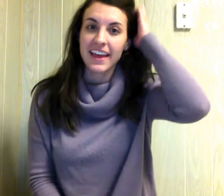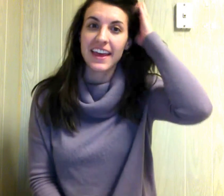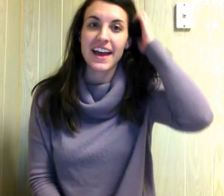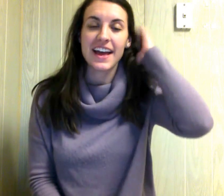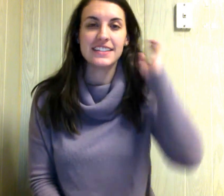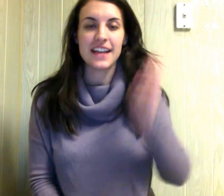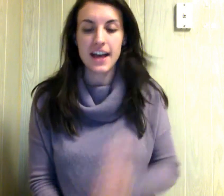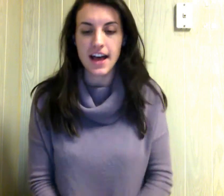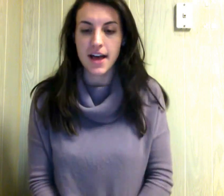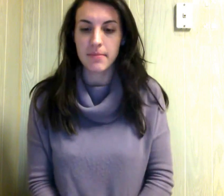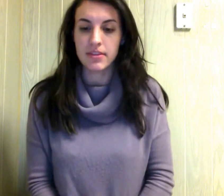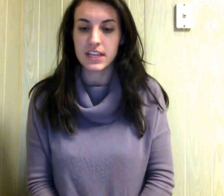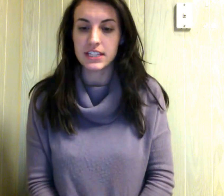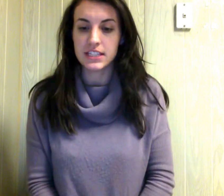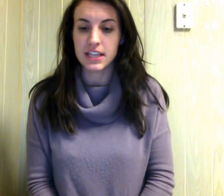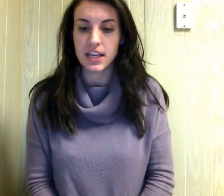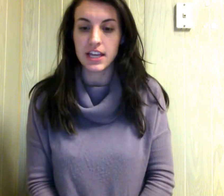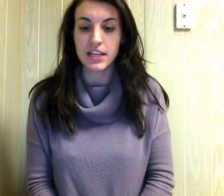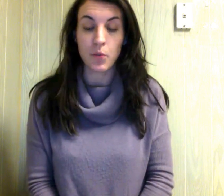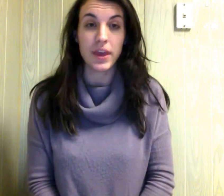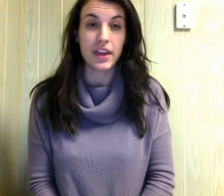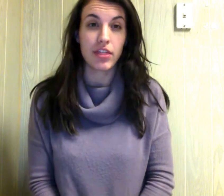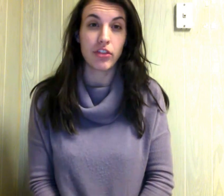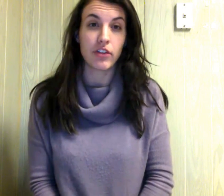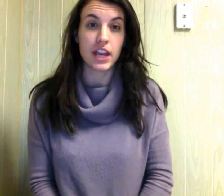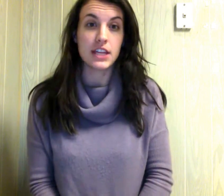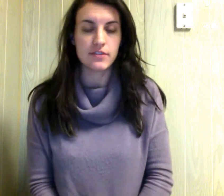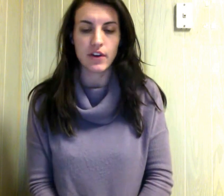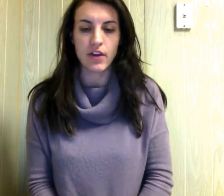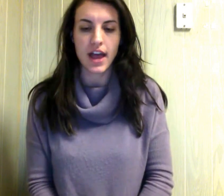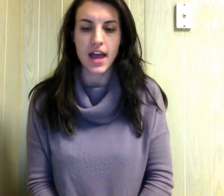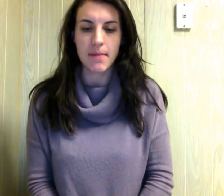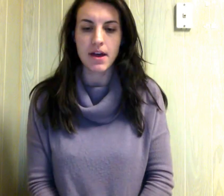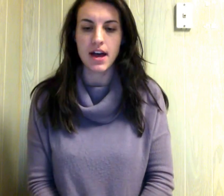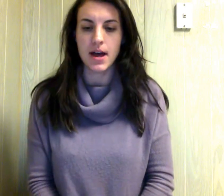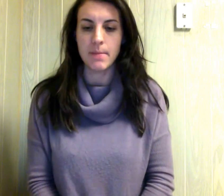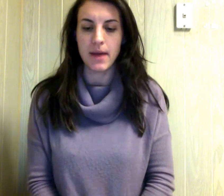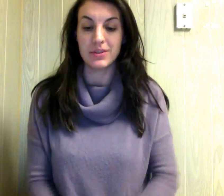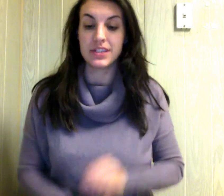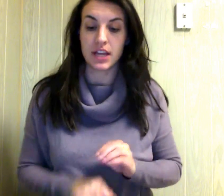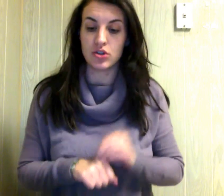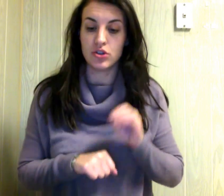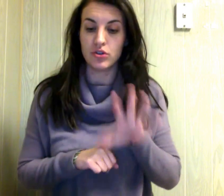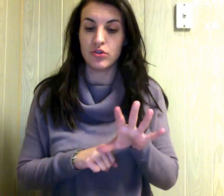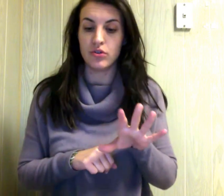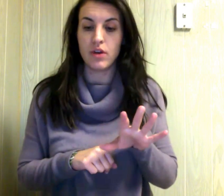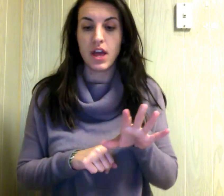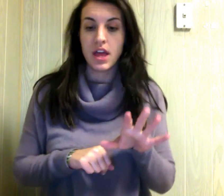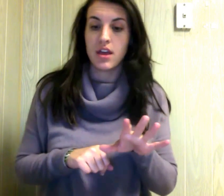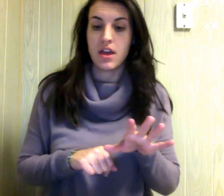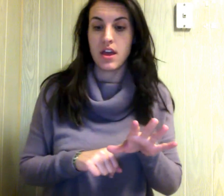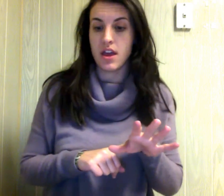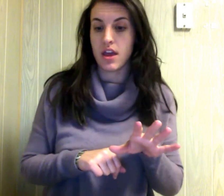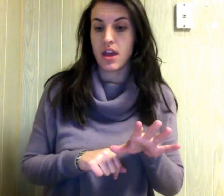Hey guys, this is week 3's vocab. I will send you a